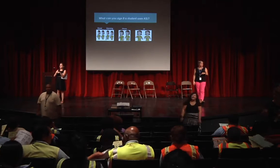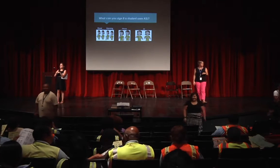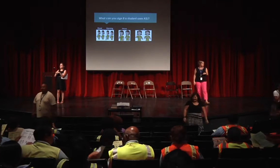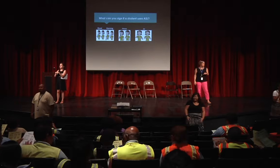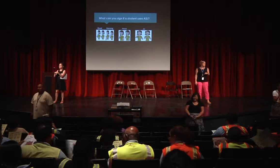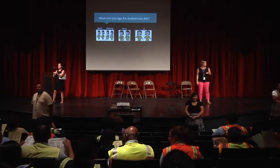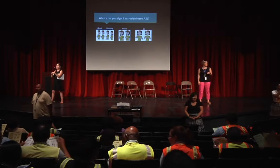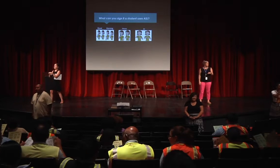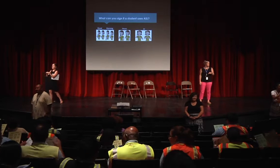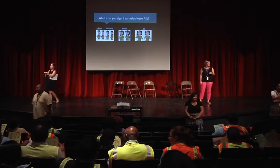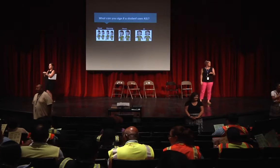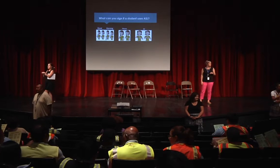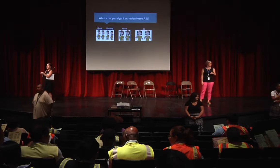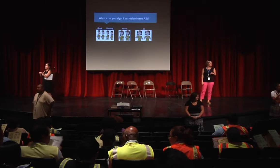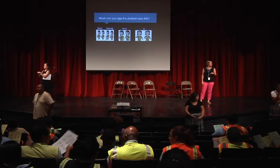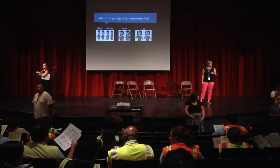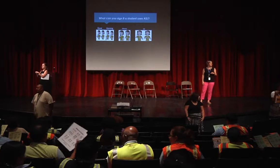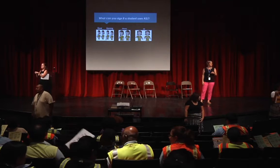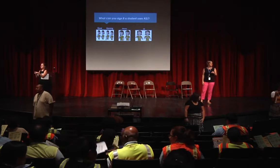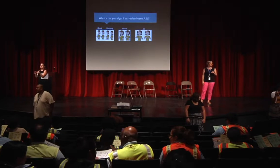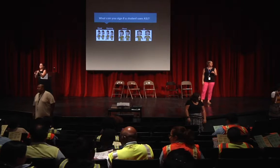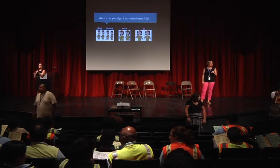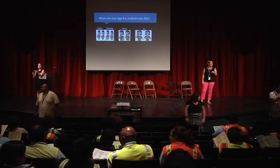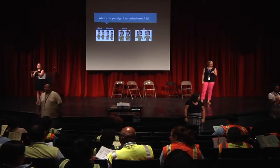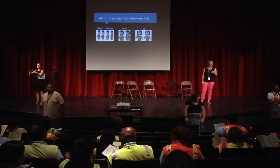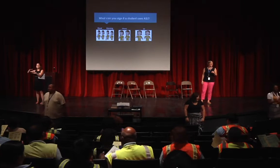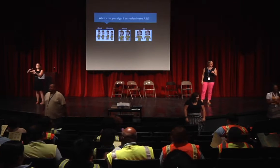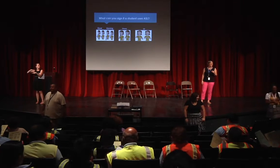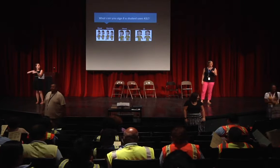Feel pretty good about that. Don't smile.